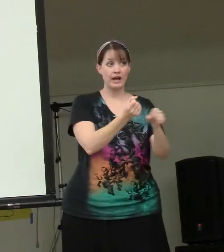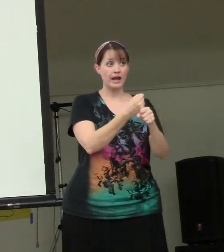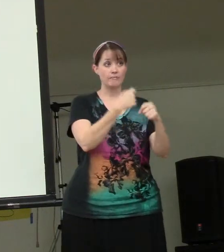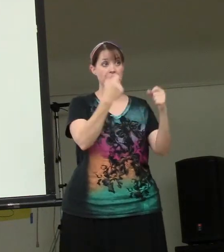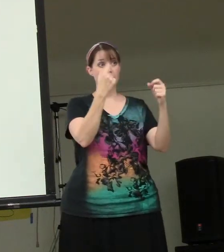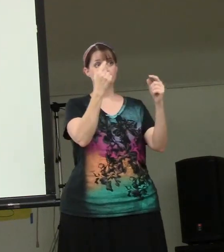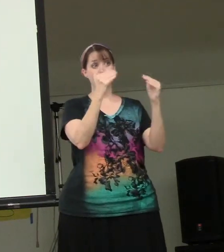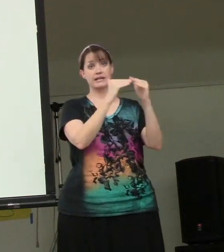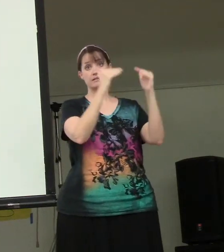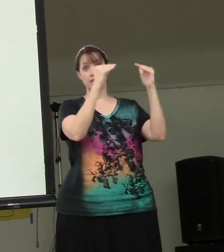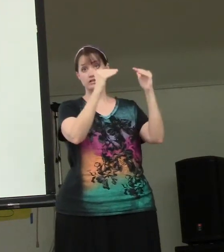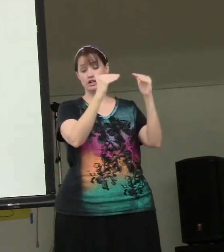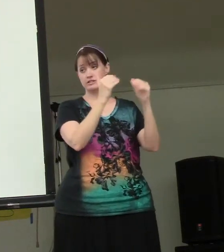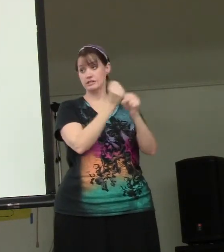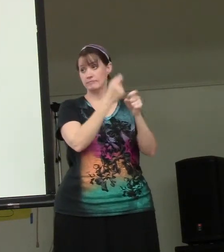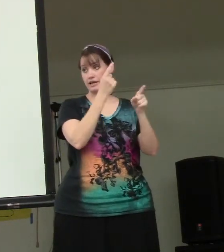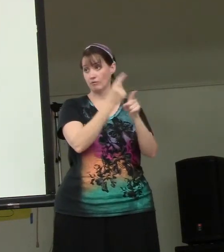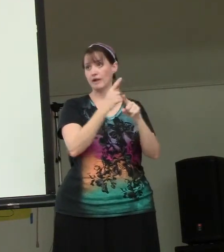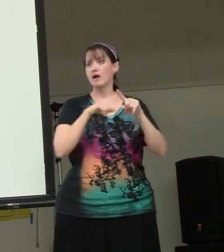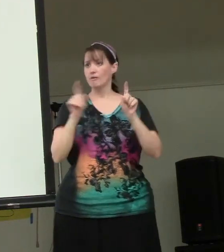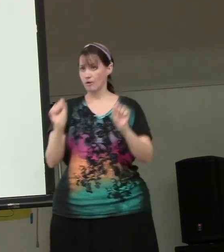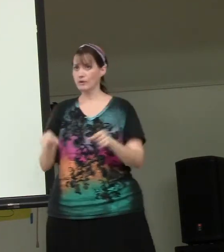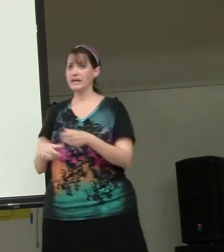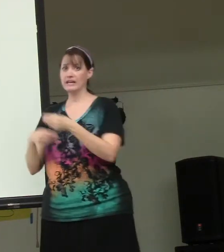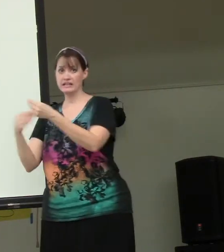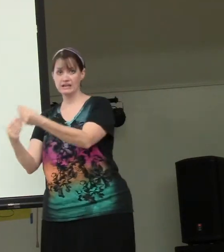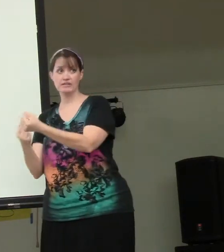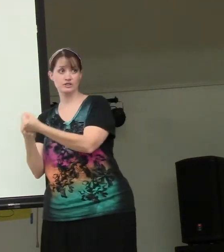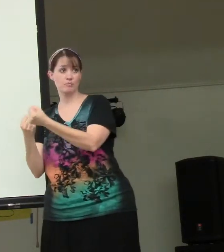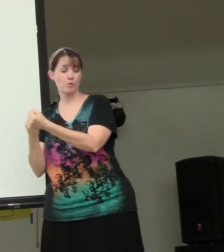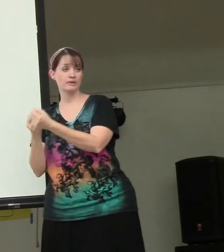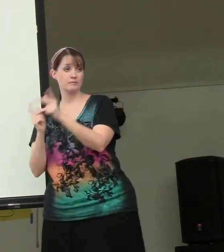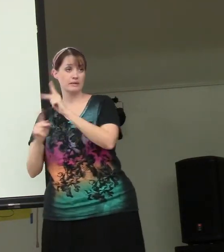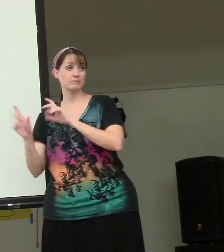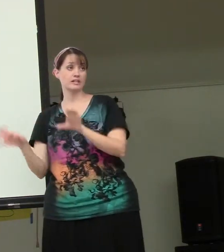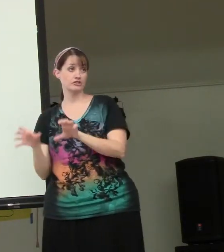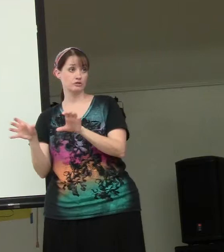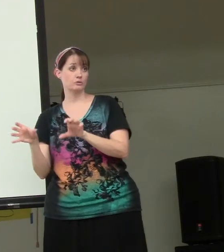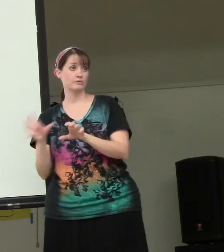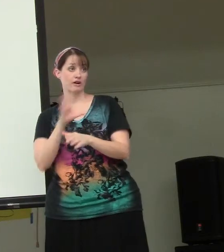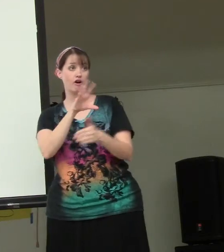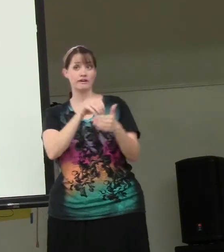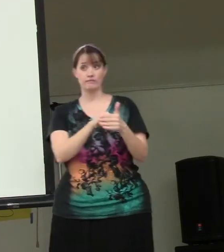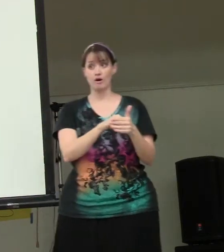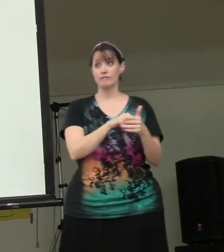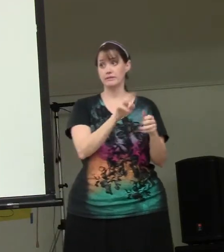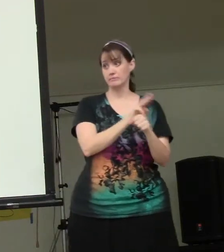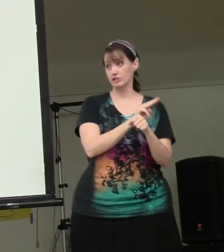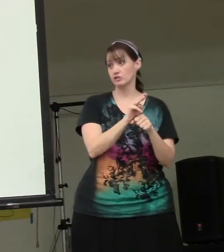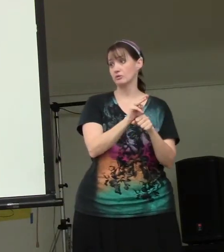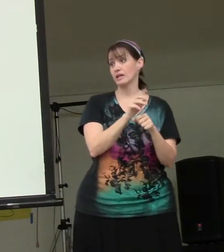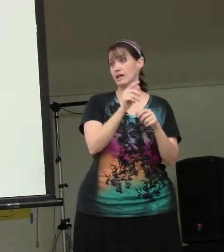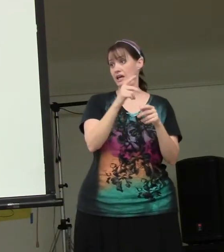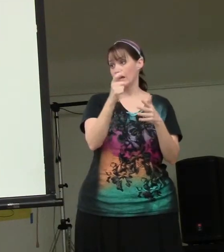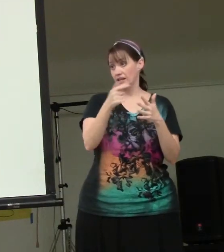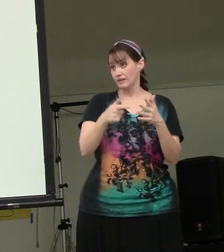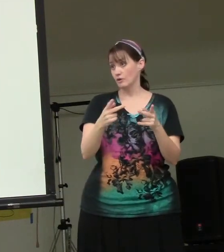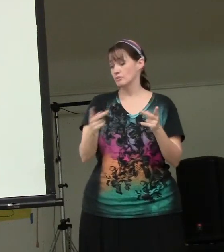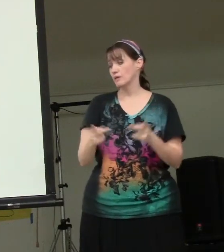and make justice and make it right, but we can give and support the people that do, that are involved in ministry in those